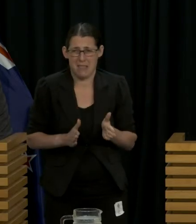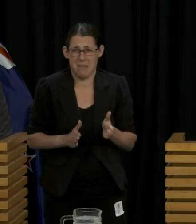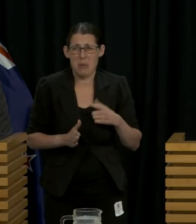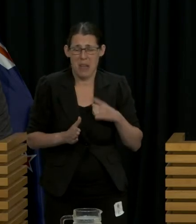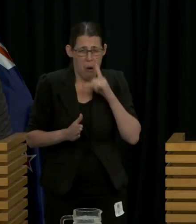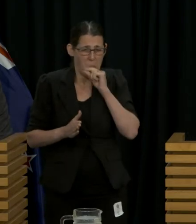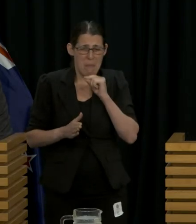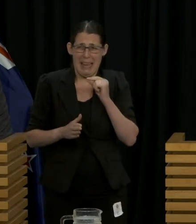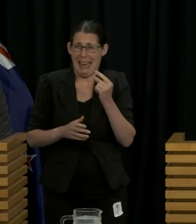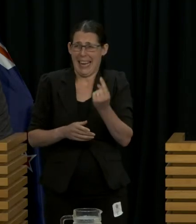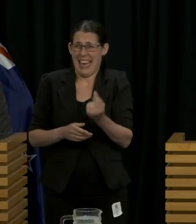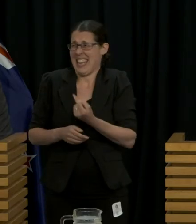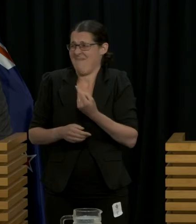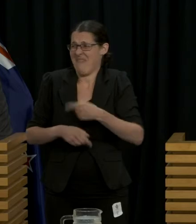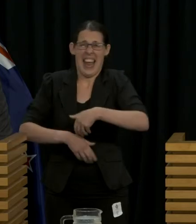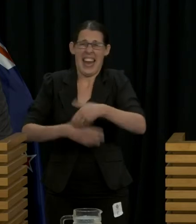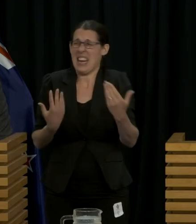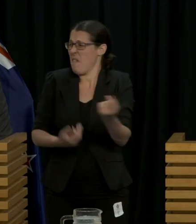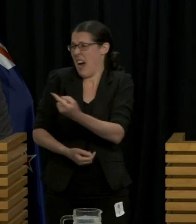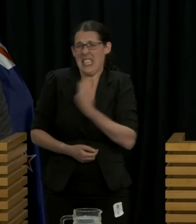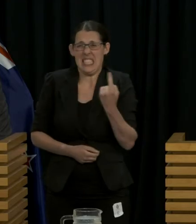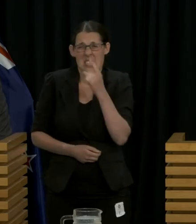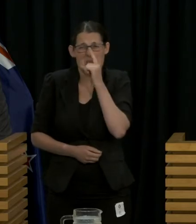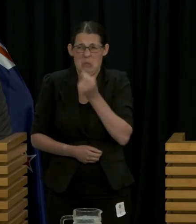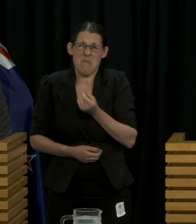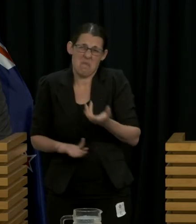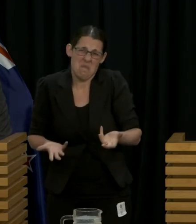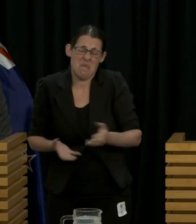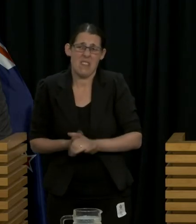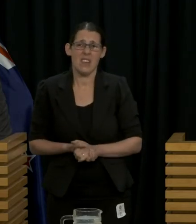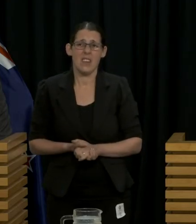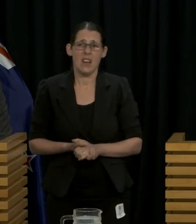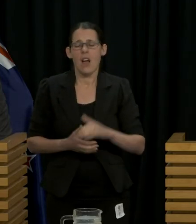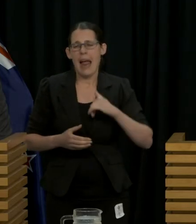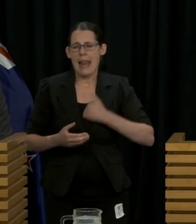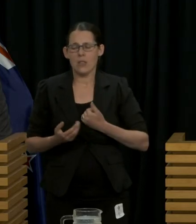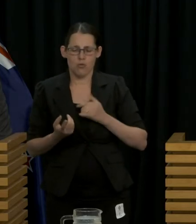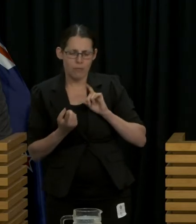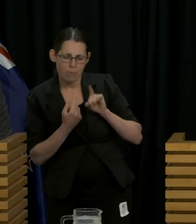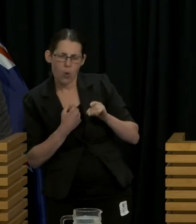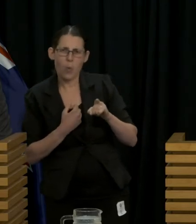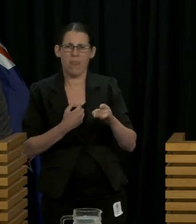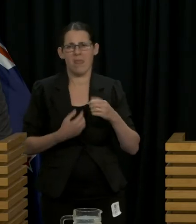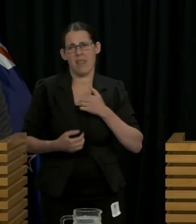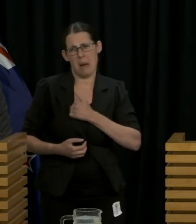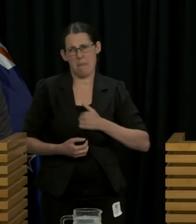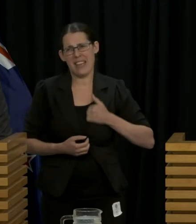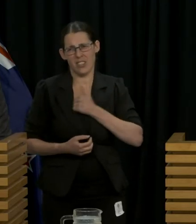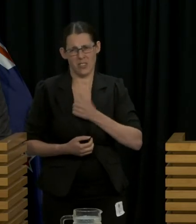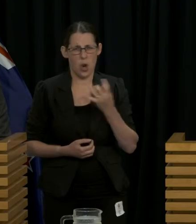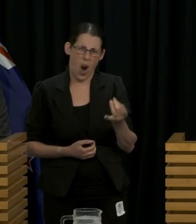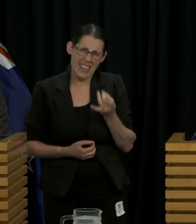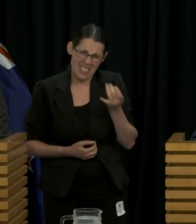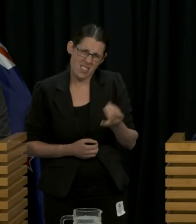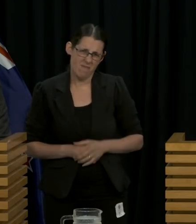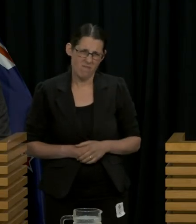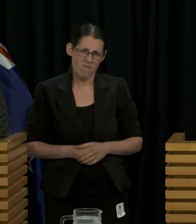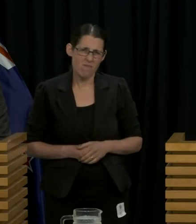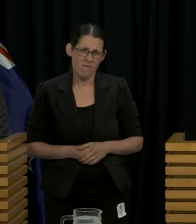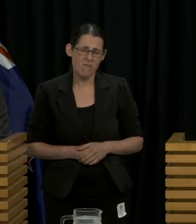act with kindness and compassion as we respond and as they support our contact tracing and follow-up